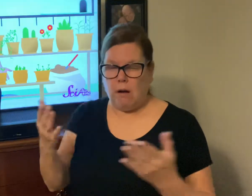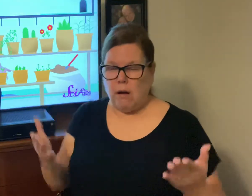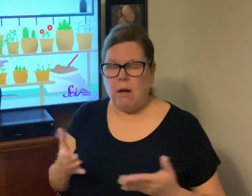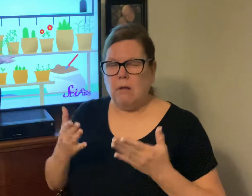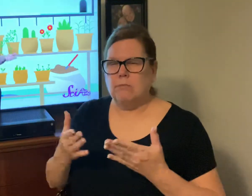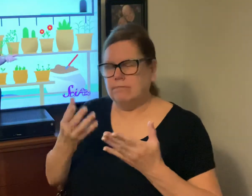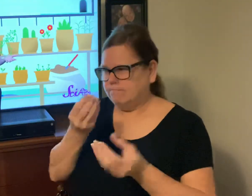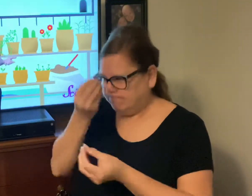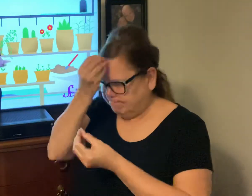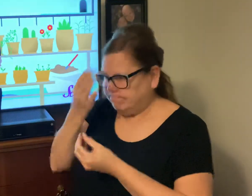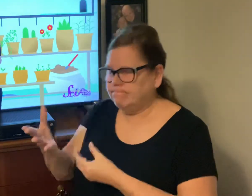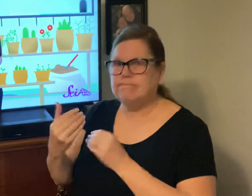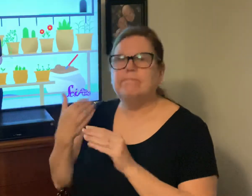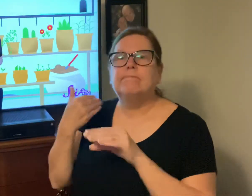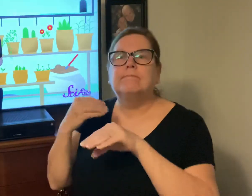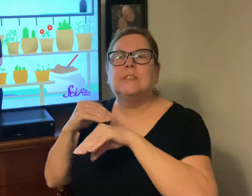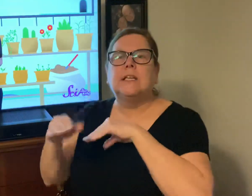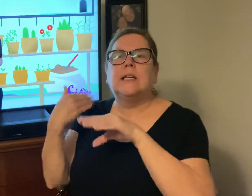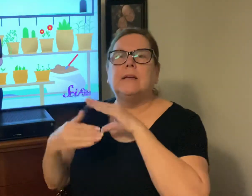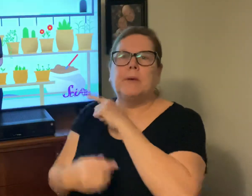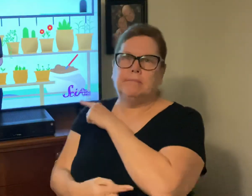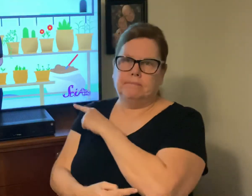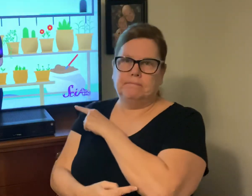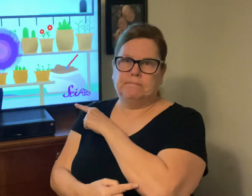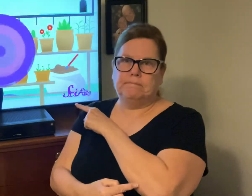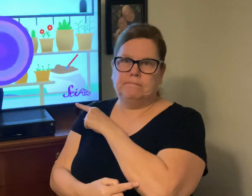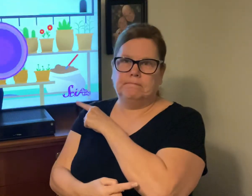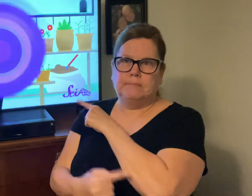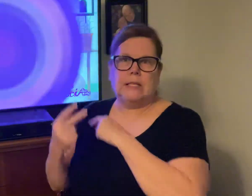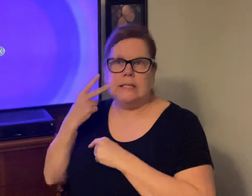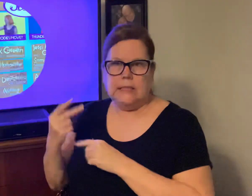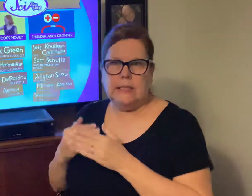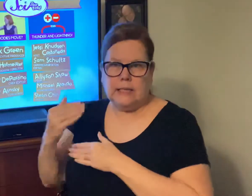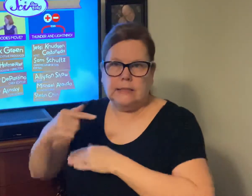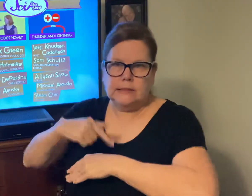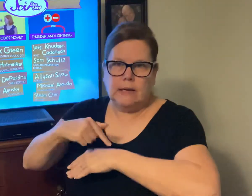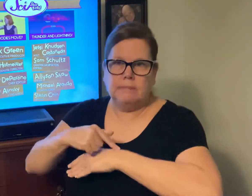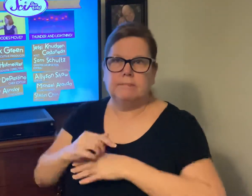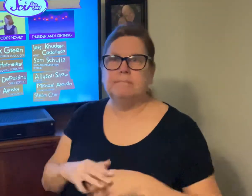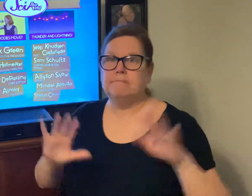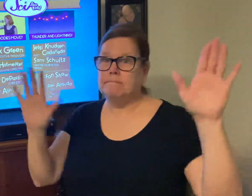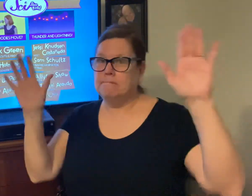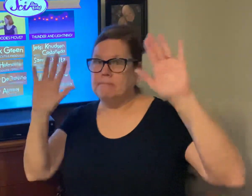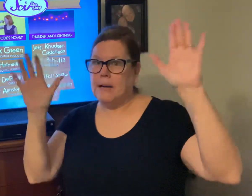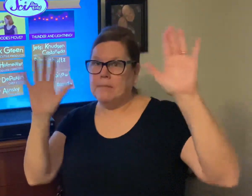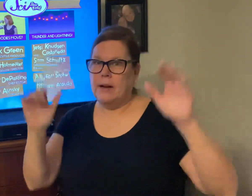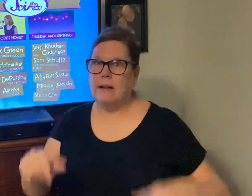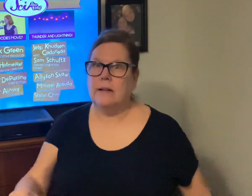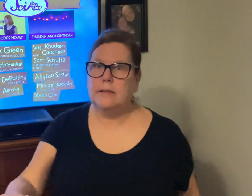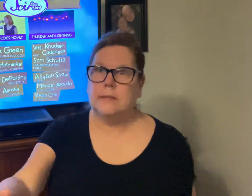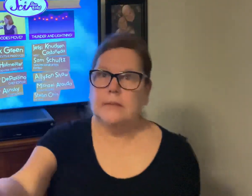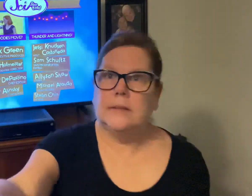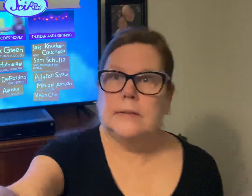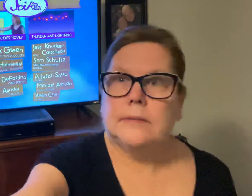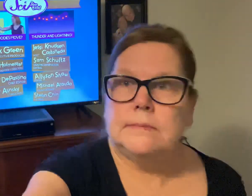by leaving a comment or emailing us at kids@thescishow.com. See you next time, guys.